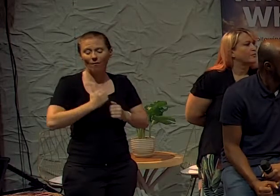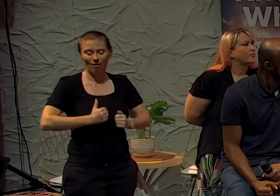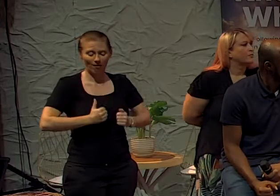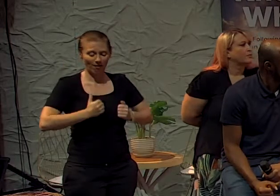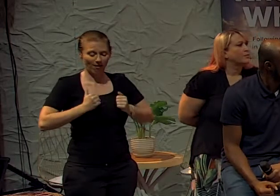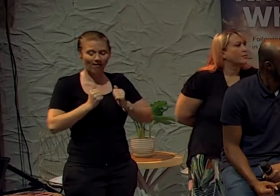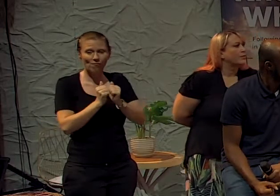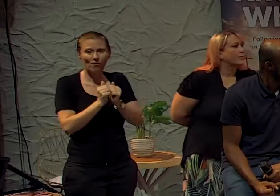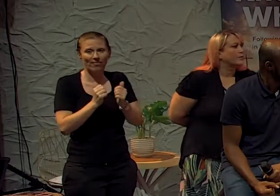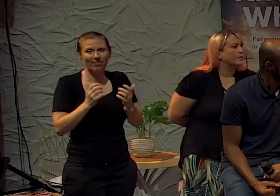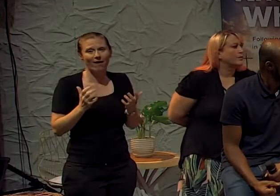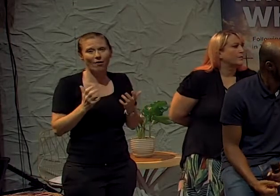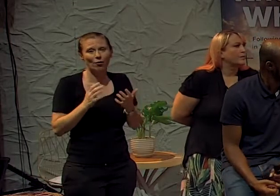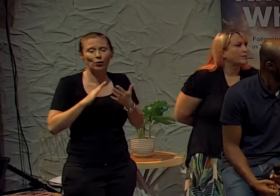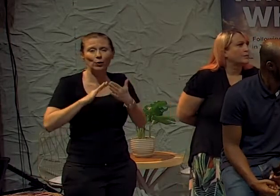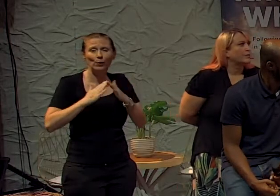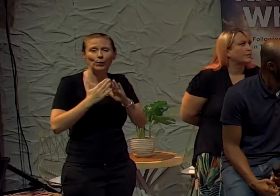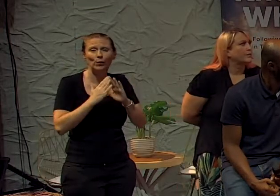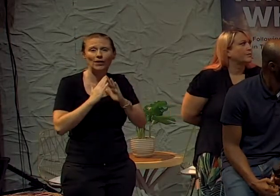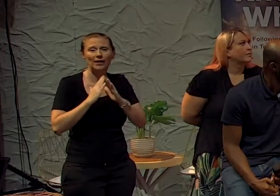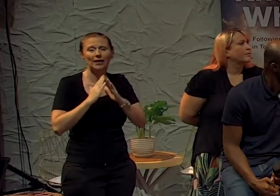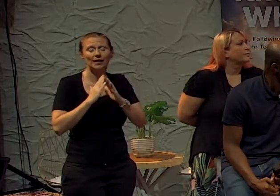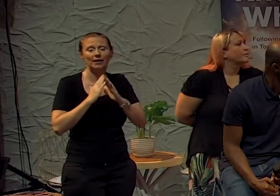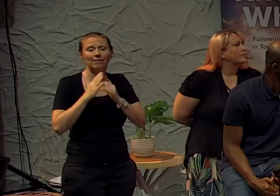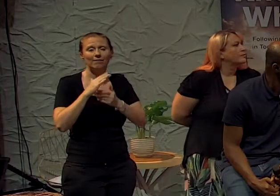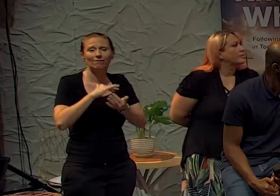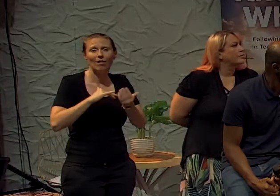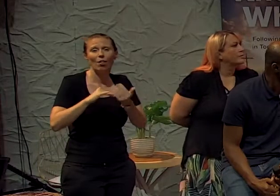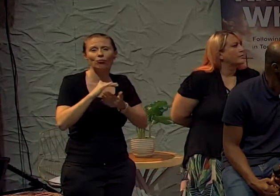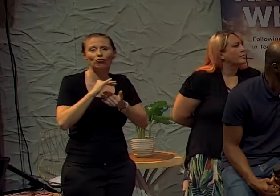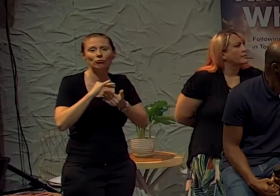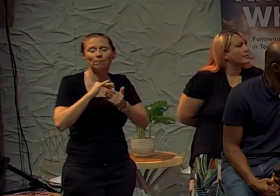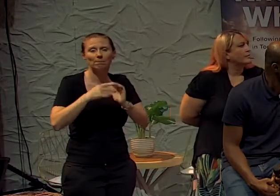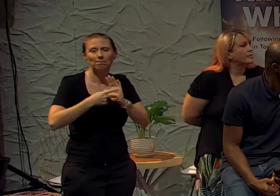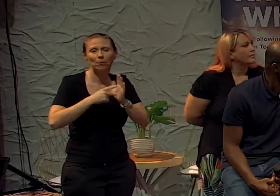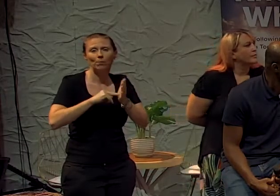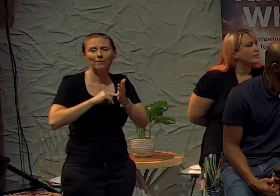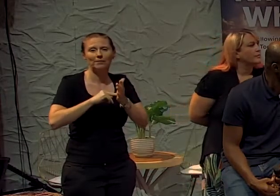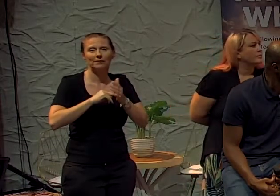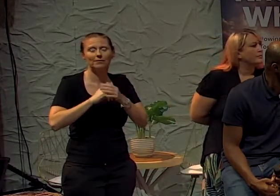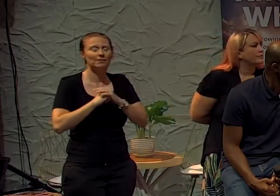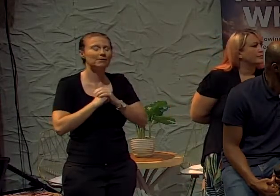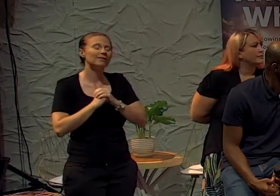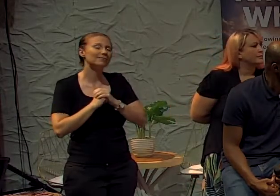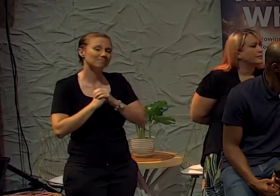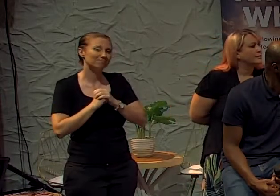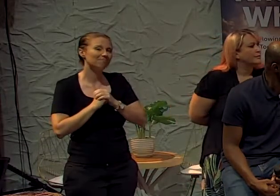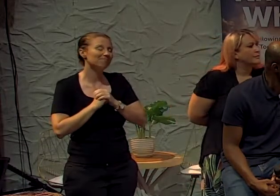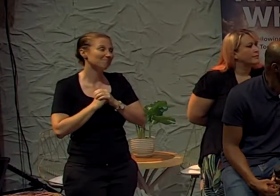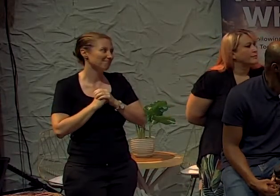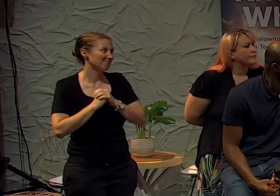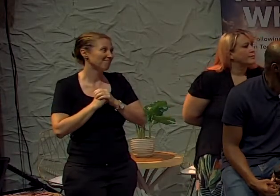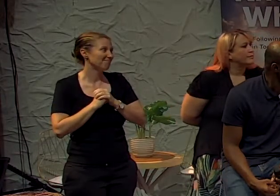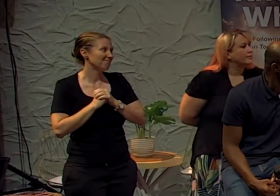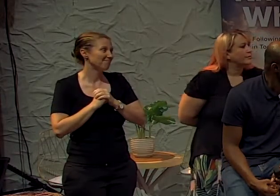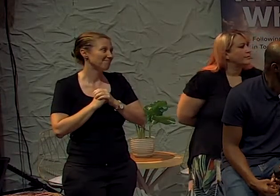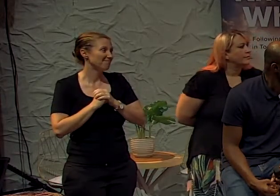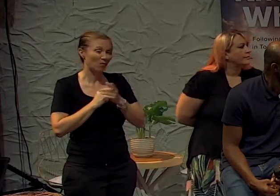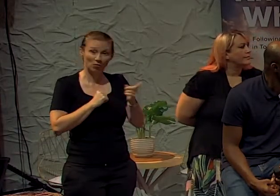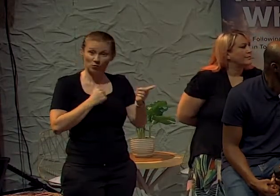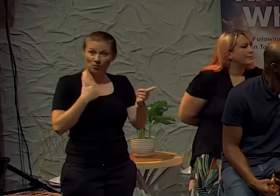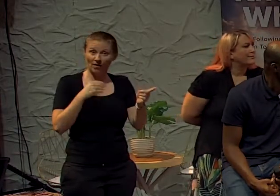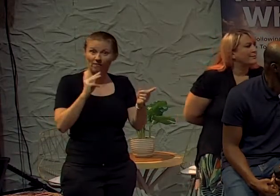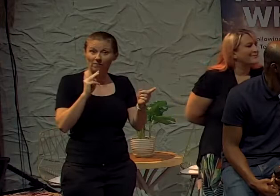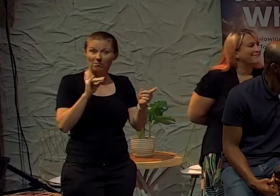without community and fellowship and purpose and meaning, all that good stuff. So, you have a mic,